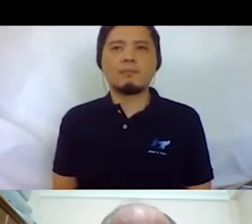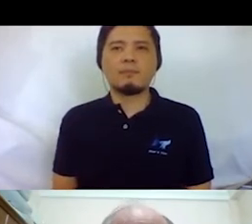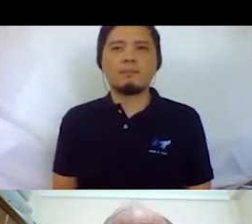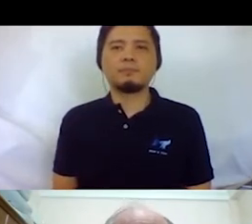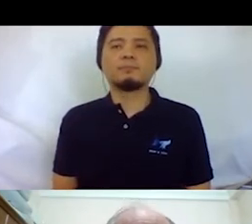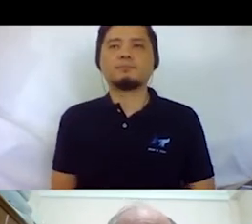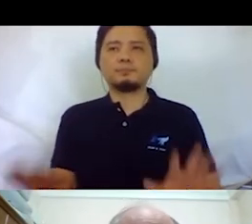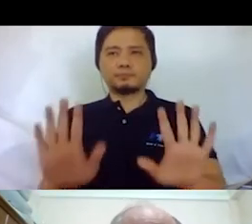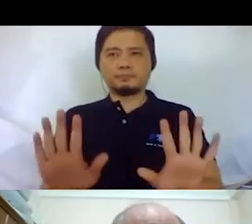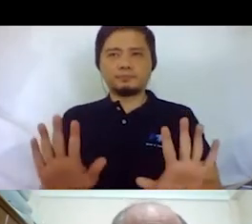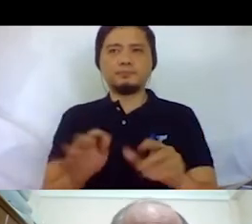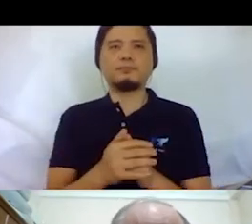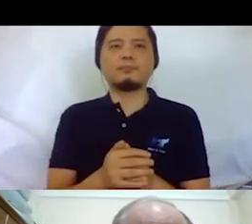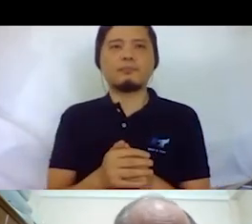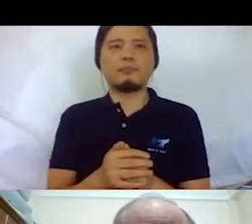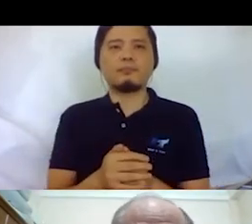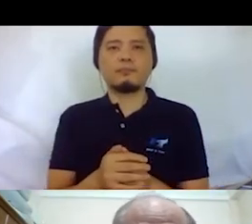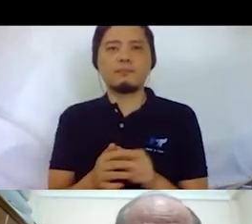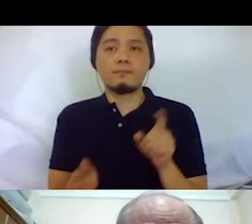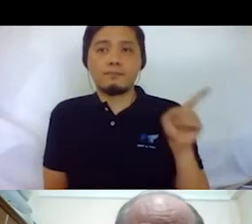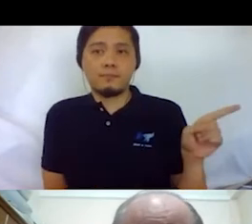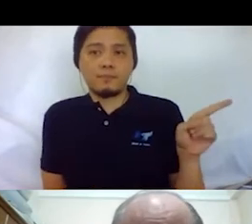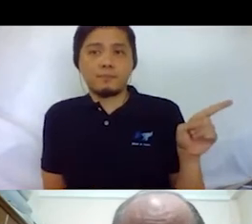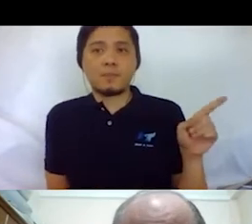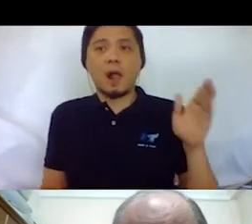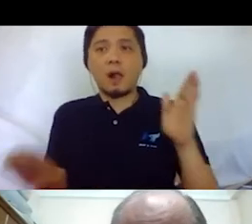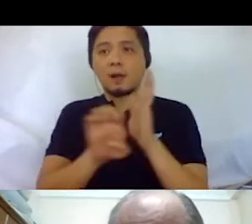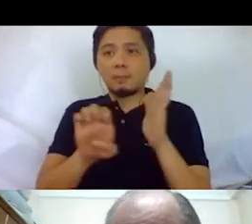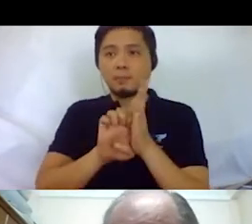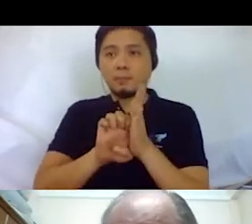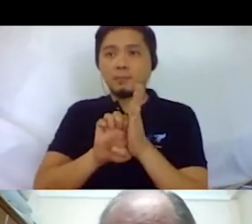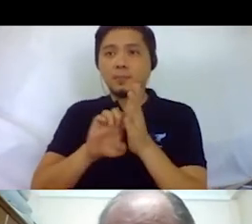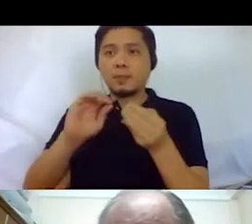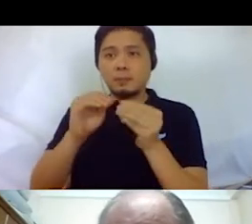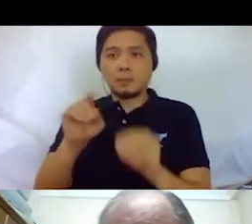Okay. Now for this one, example 1,